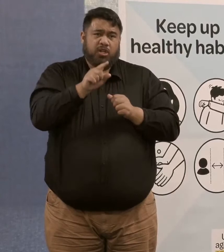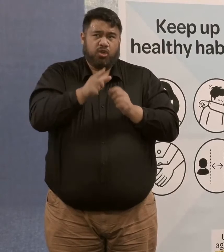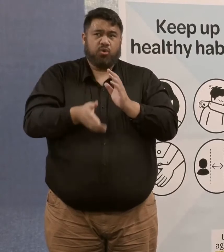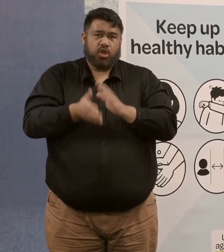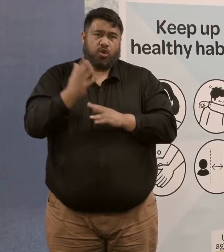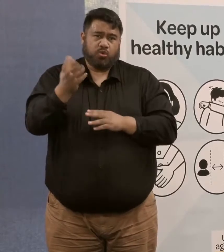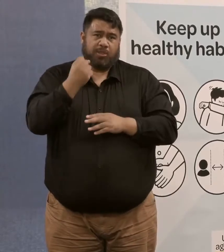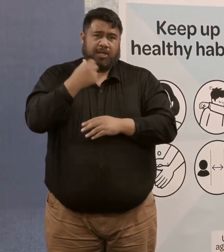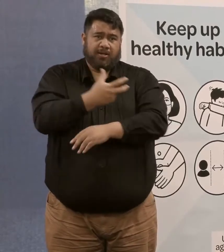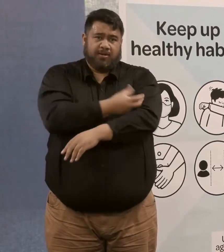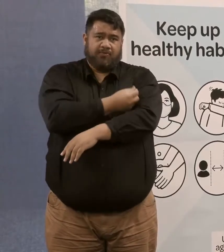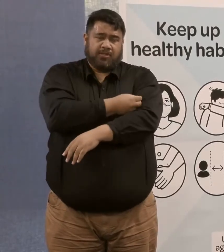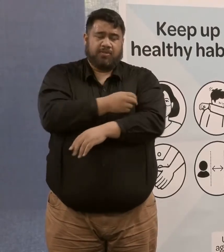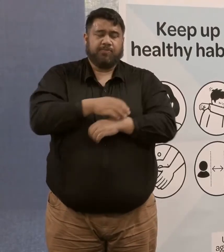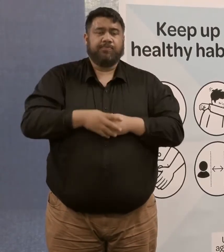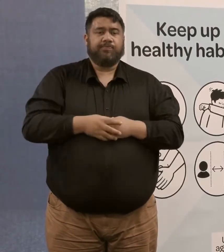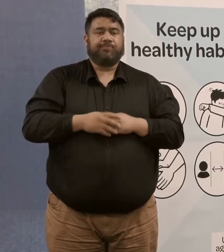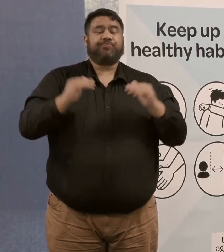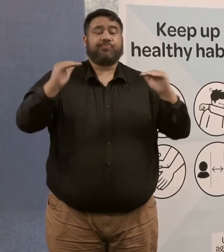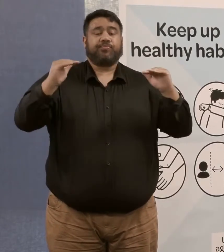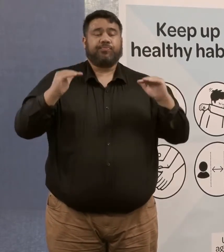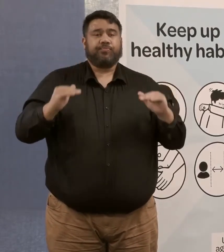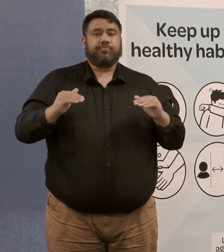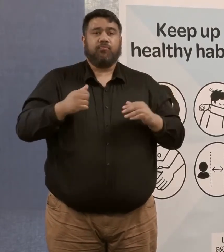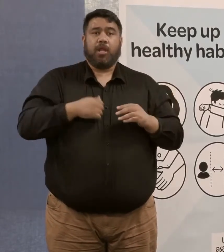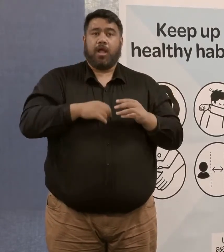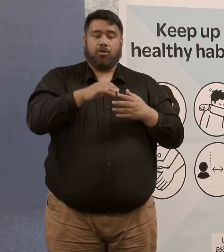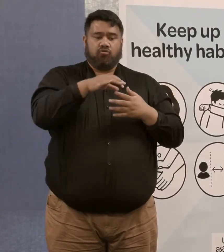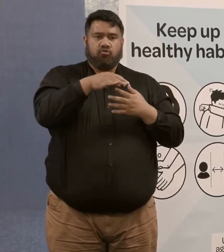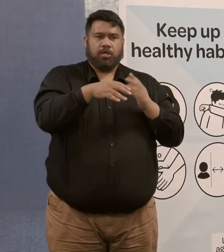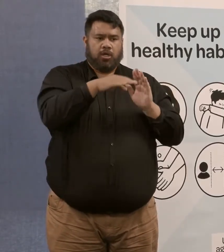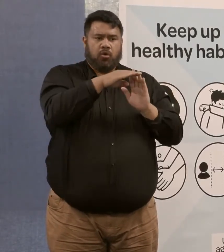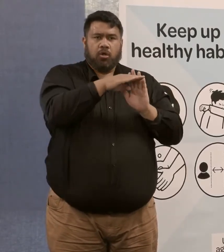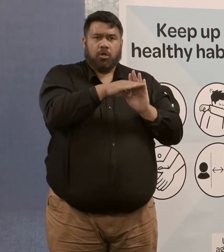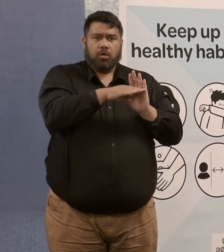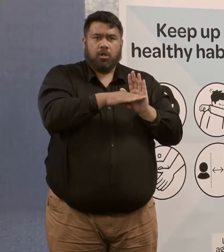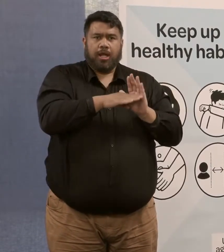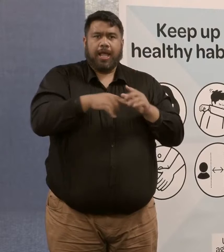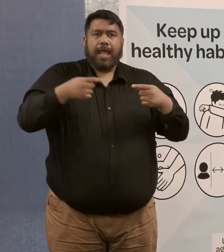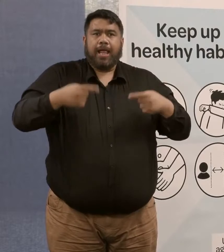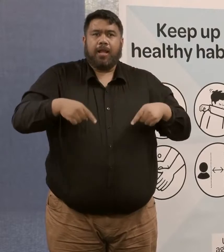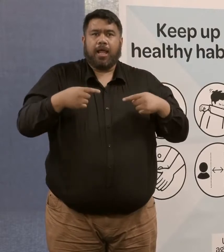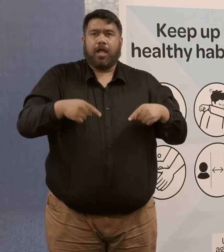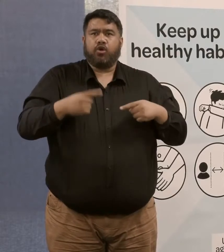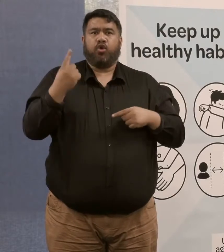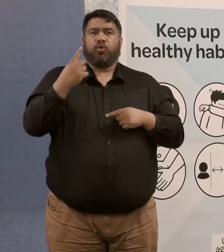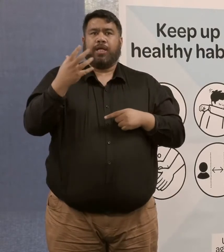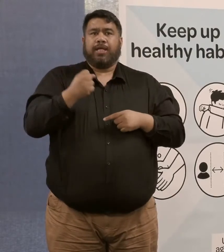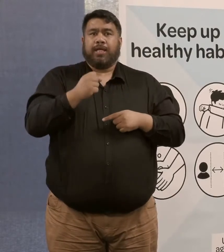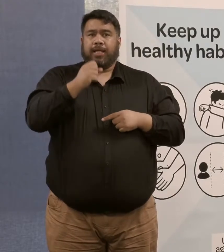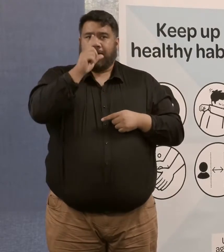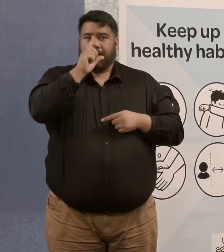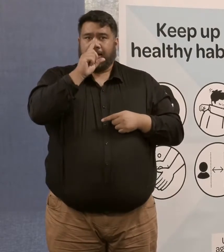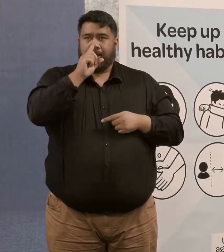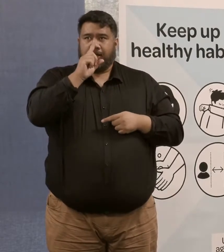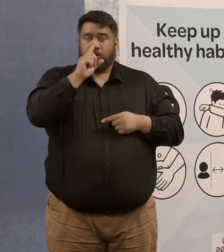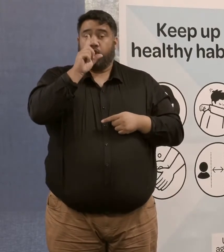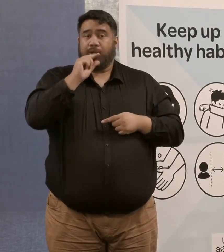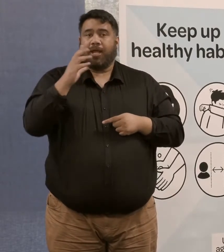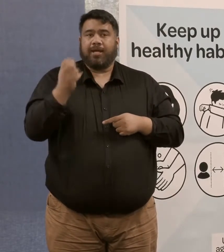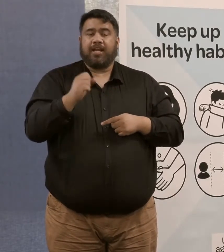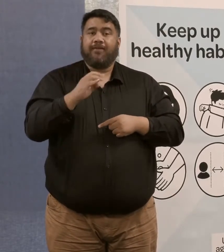also finalising our eligibility criteria and the detailed operational rollout for a 4th dose of the Pfizer